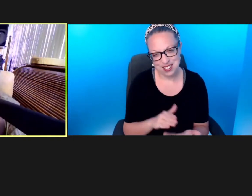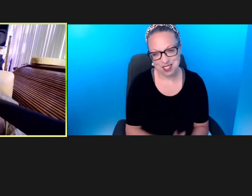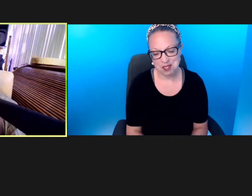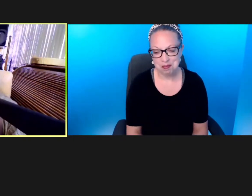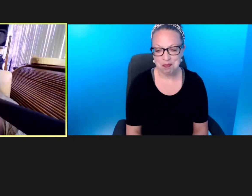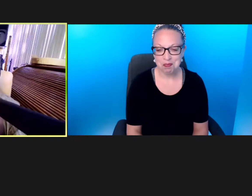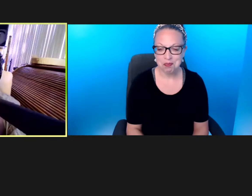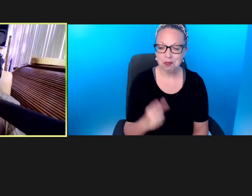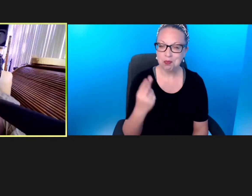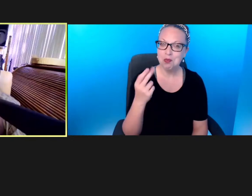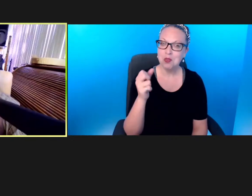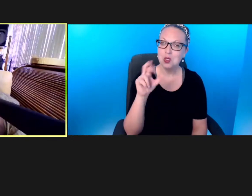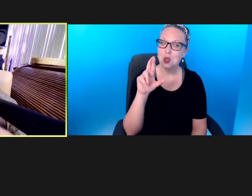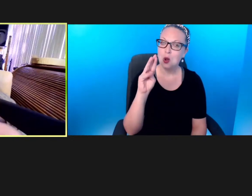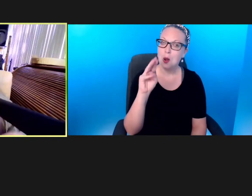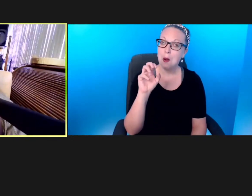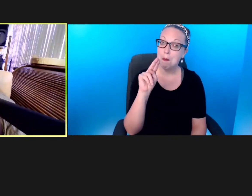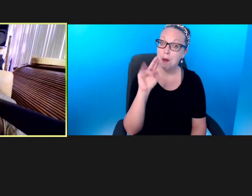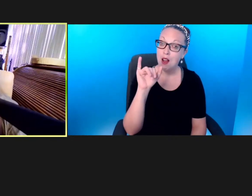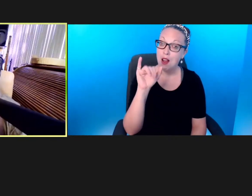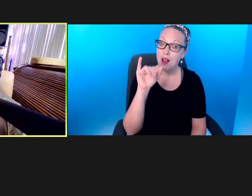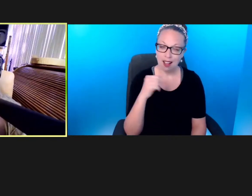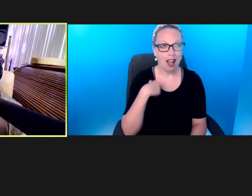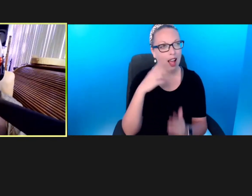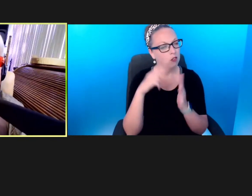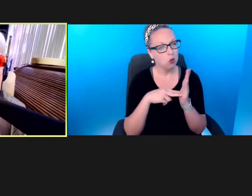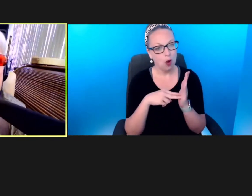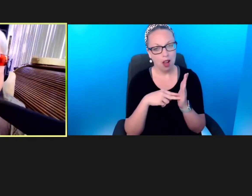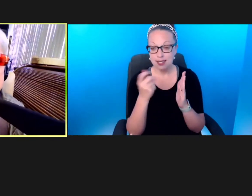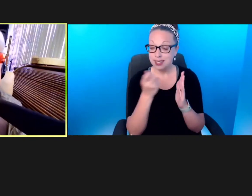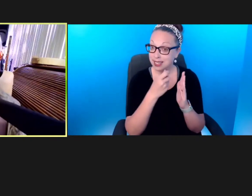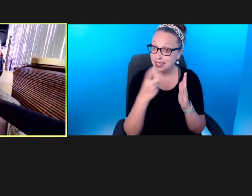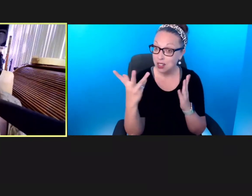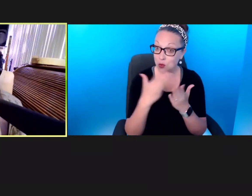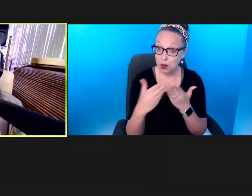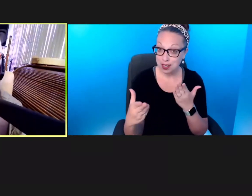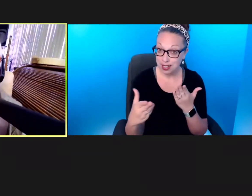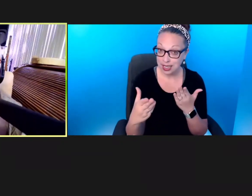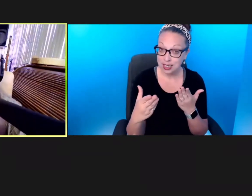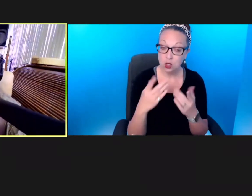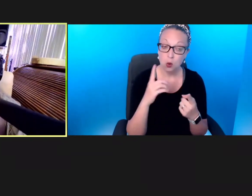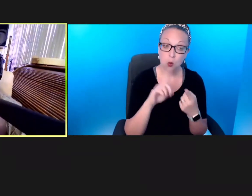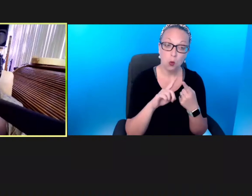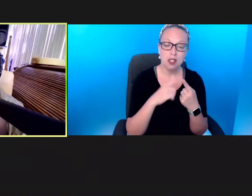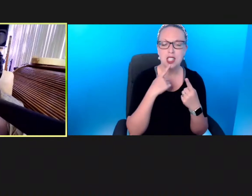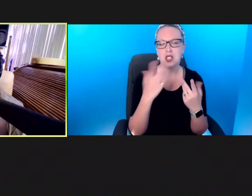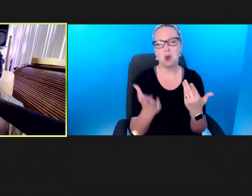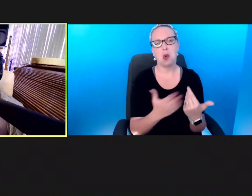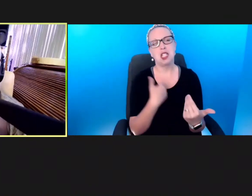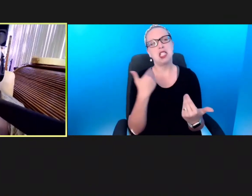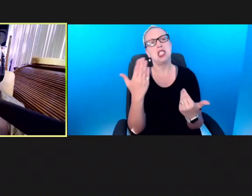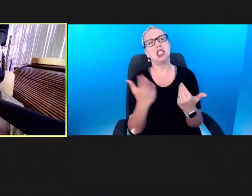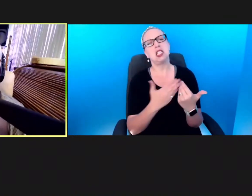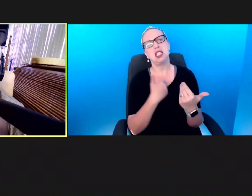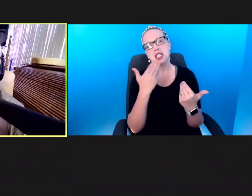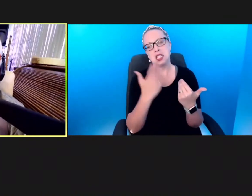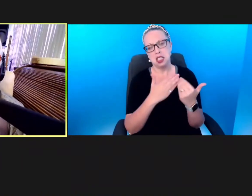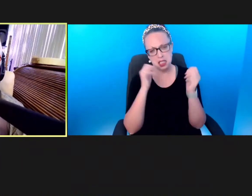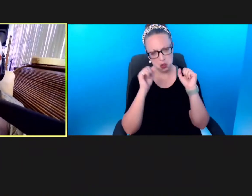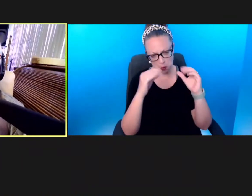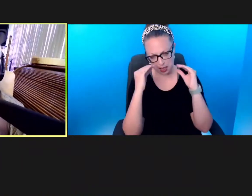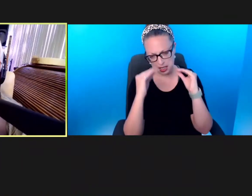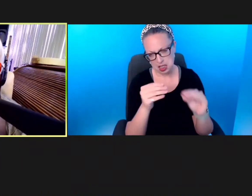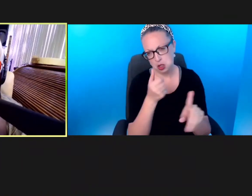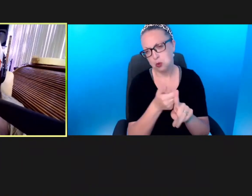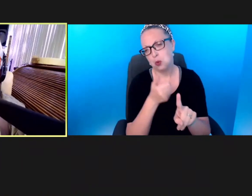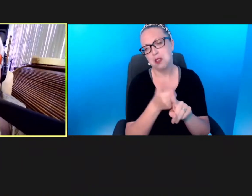harmonica I've read several things about it. One says, easiest instrument to teach yourself to